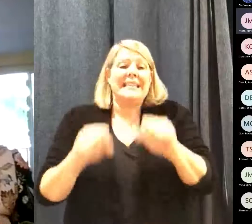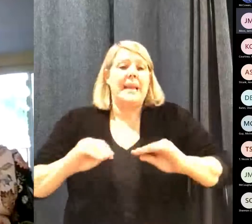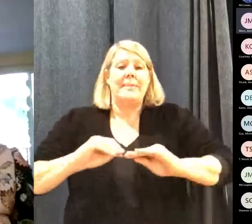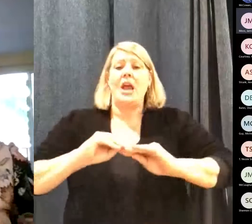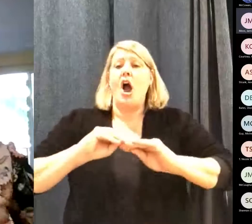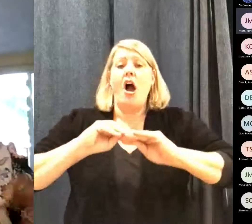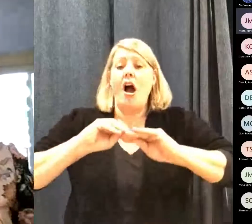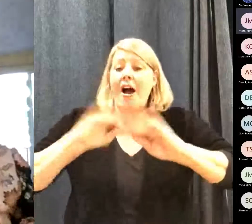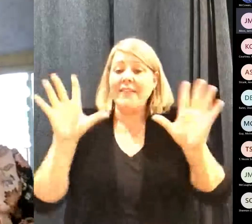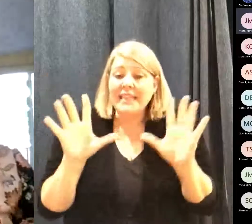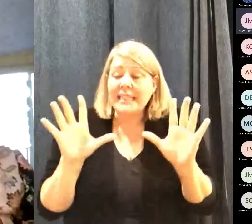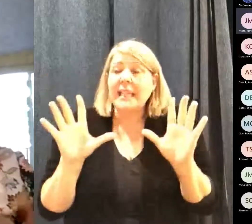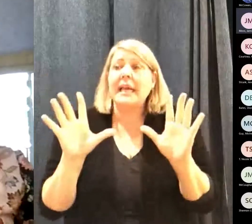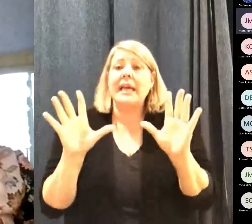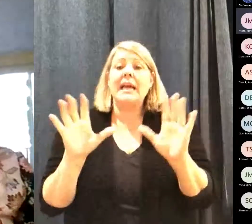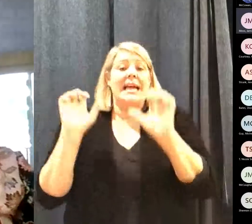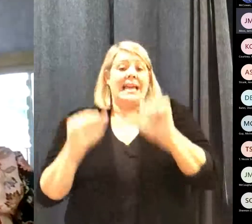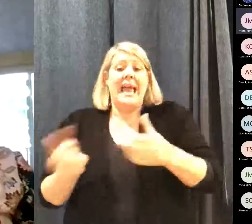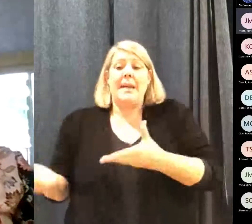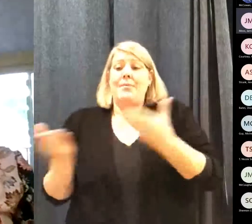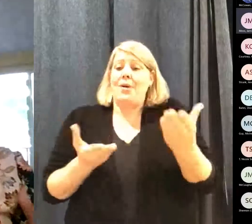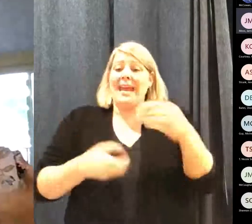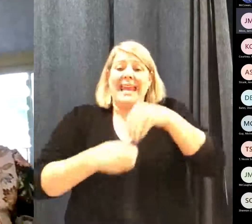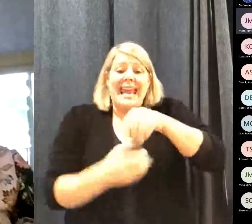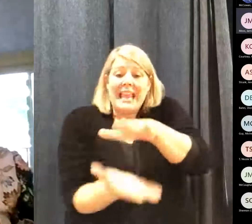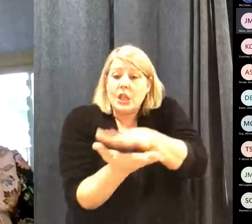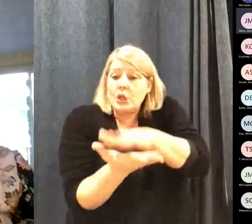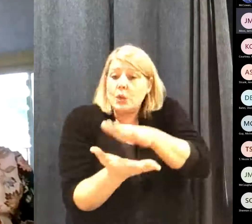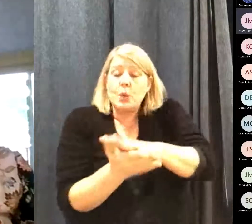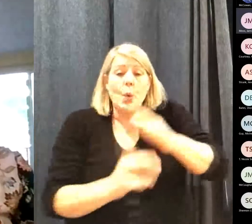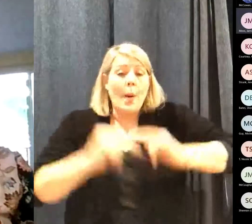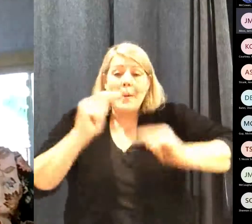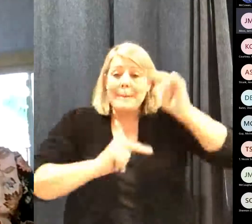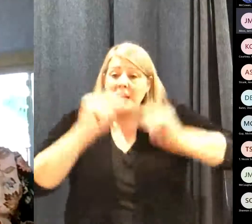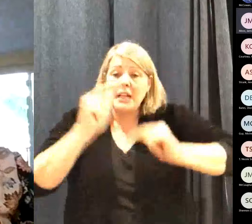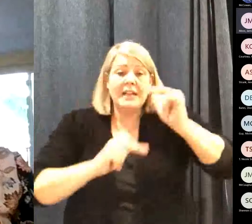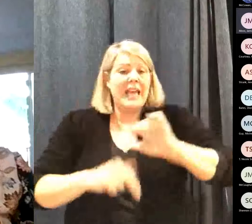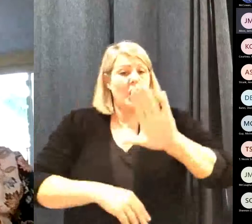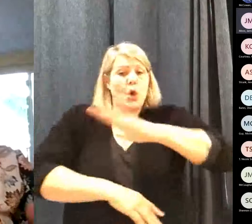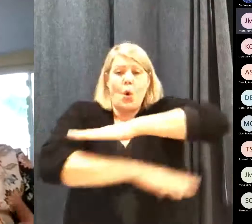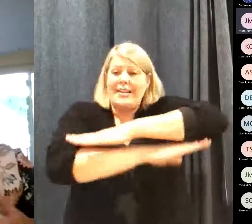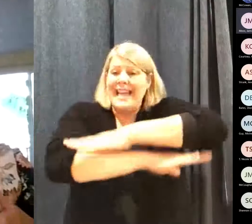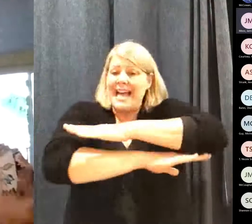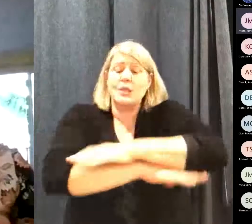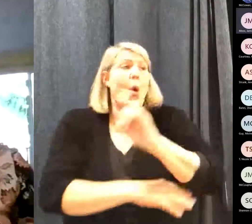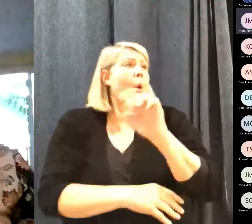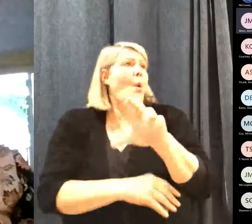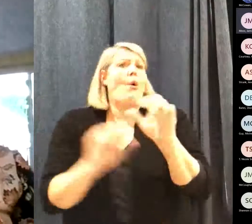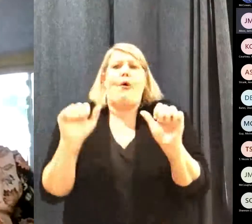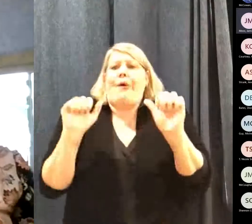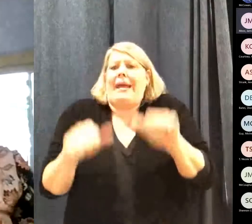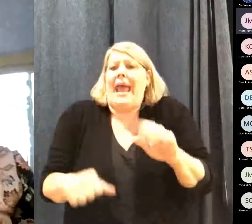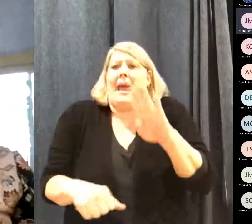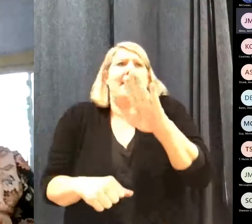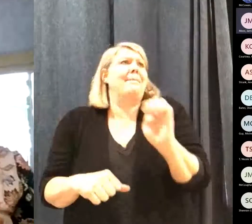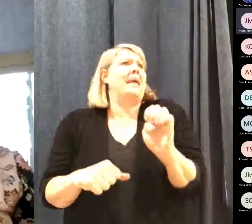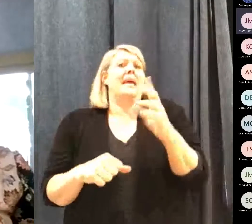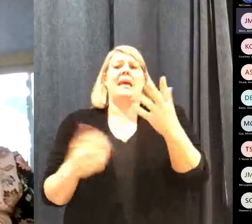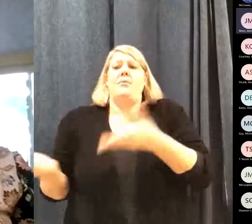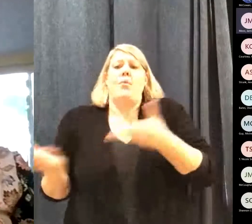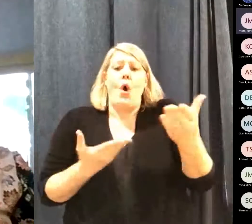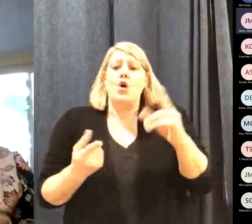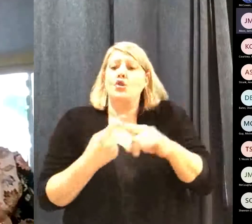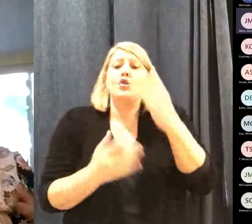in your school building, you know, at your desk, or they can be taken in someone's home if